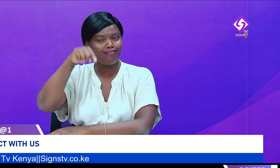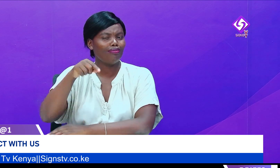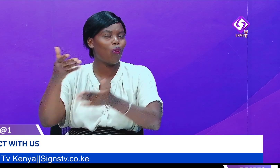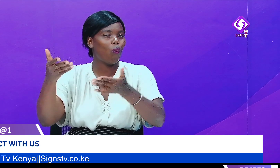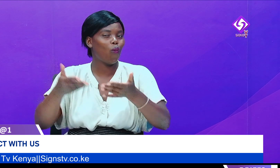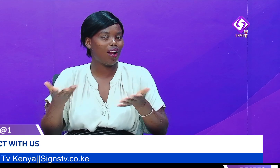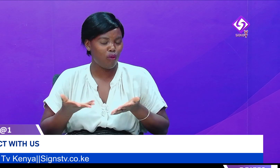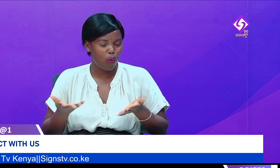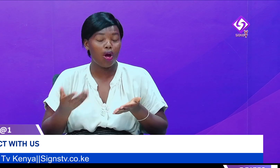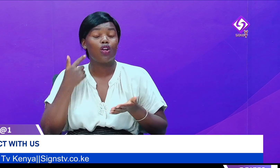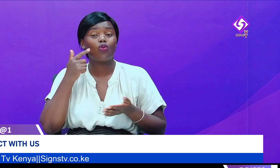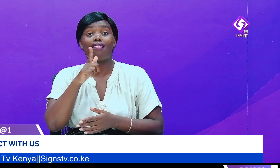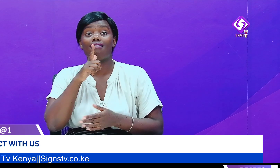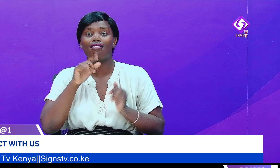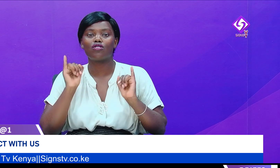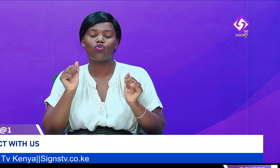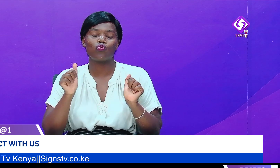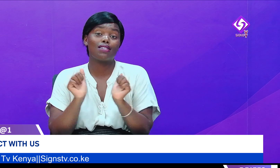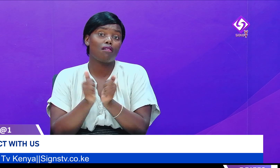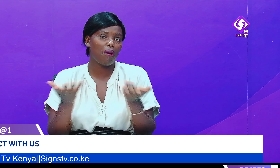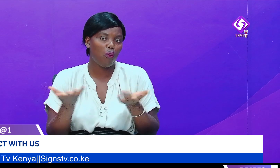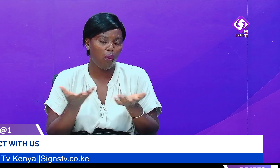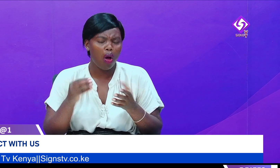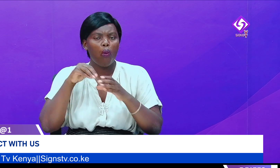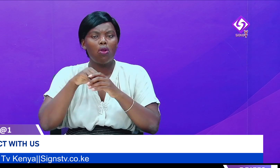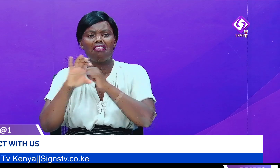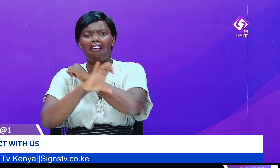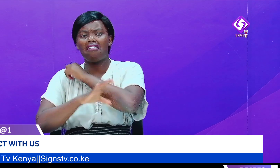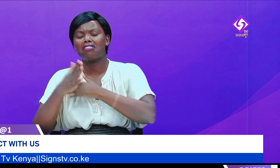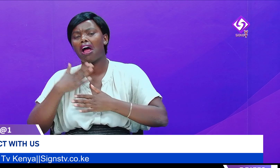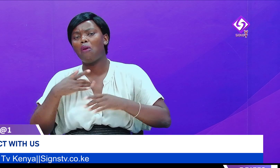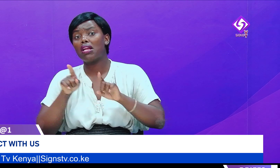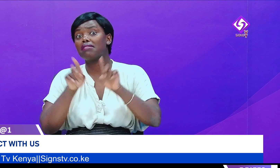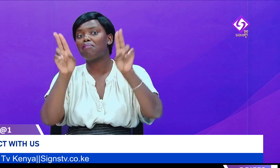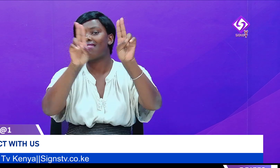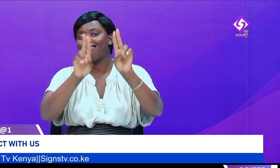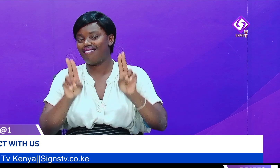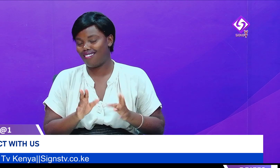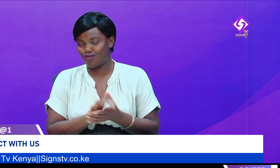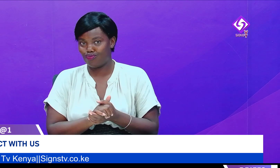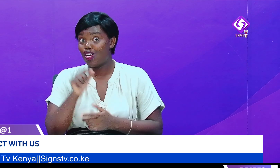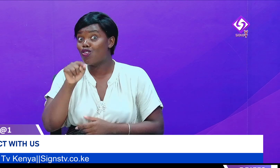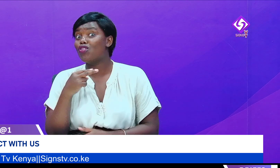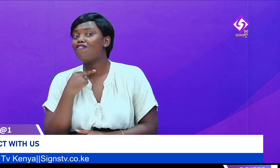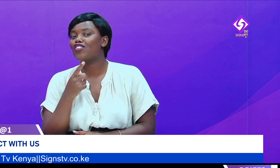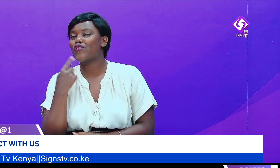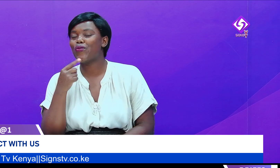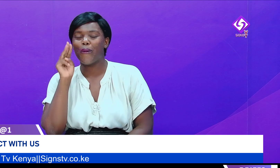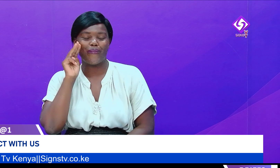surname. Welcome to 1 p.m. news, where we are going to share stories